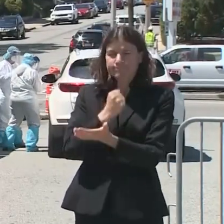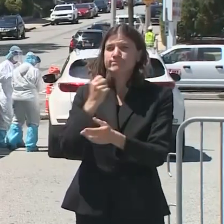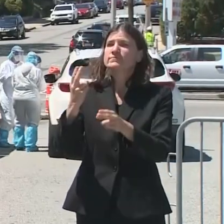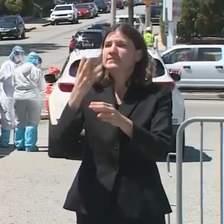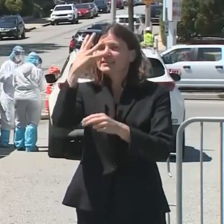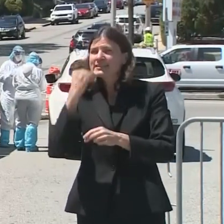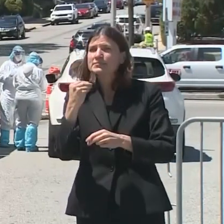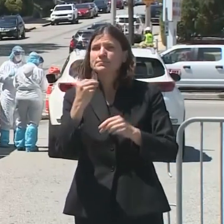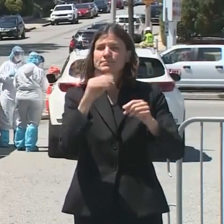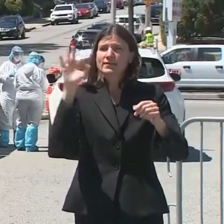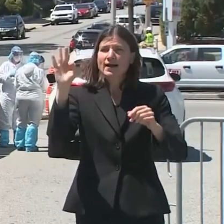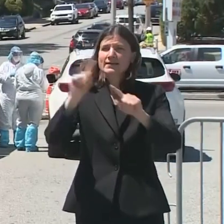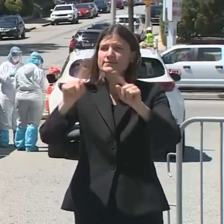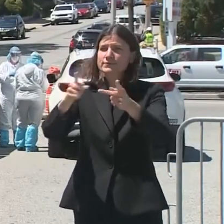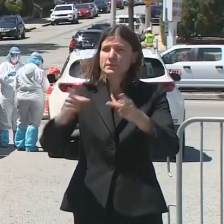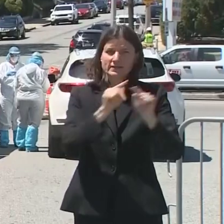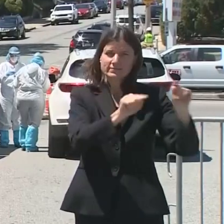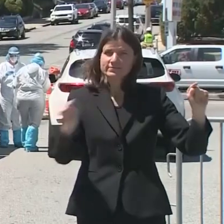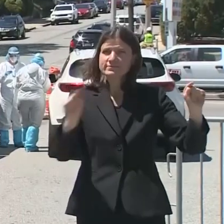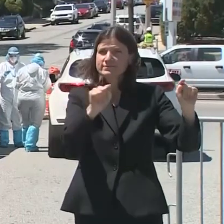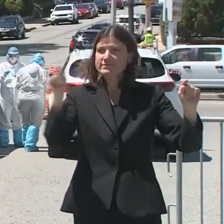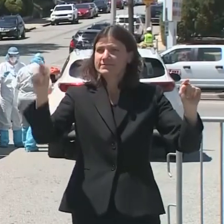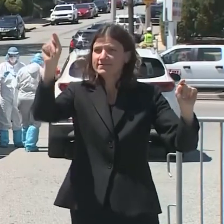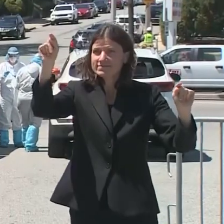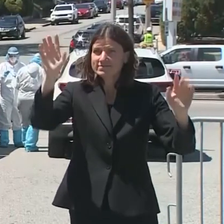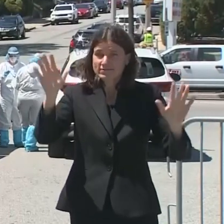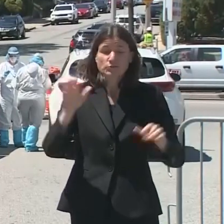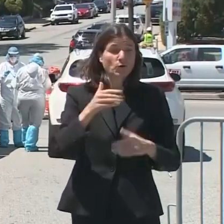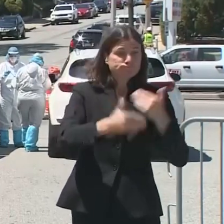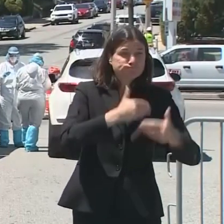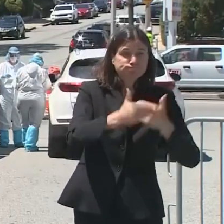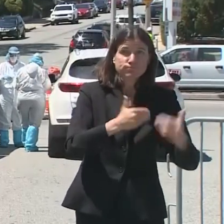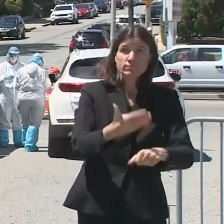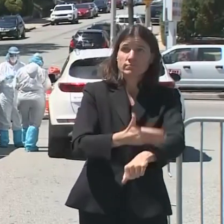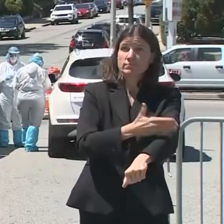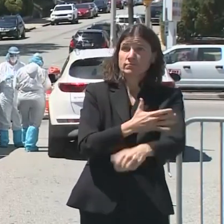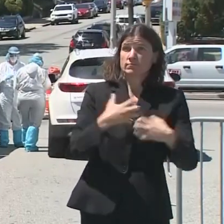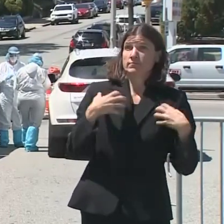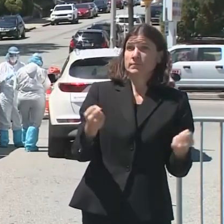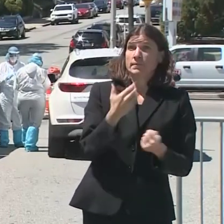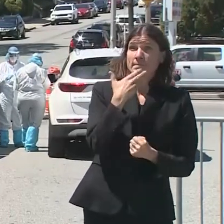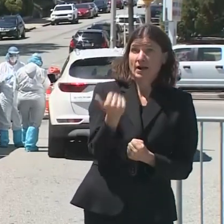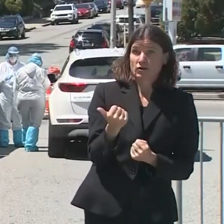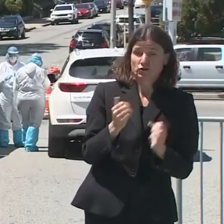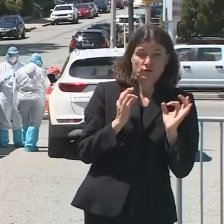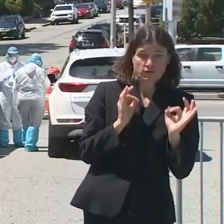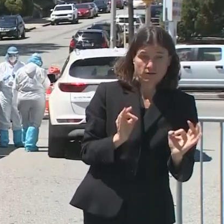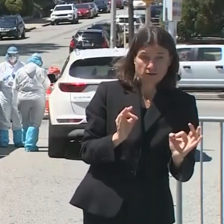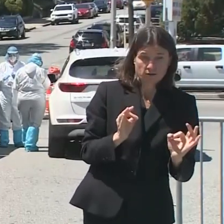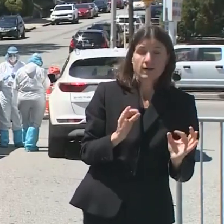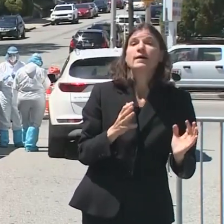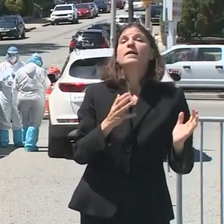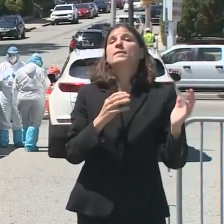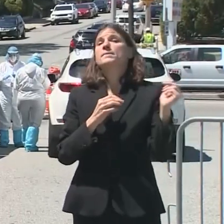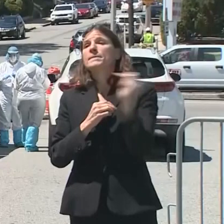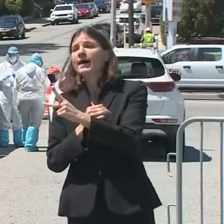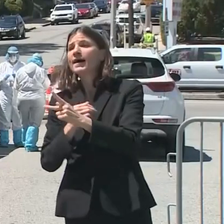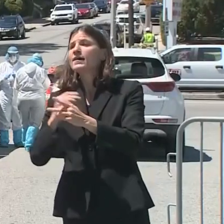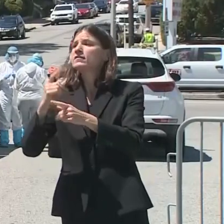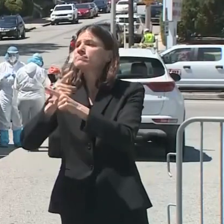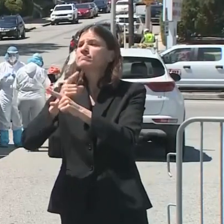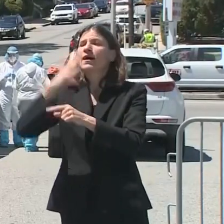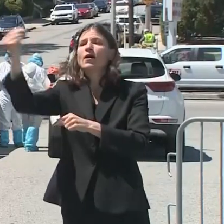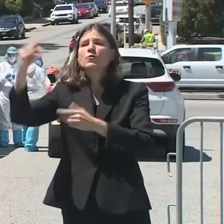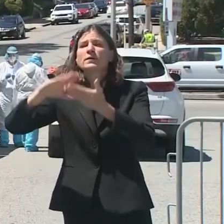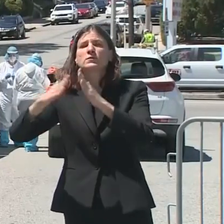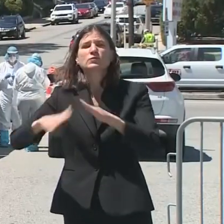their communities. STAR referred many individuals to our isolation recovery sites so far, and I want to thank them again for their